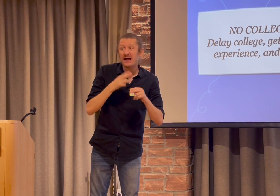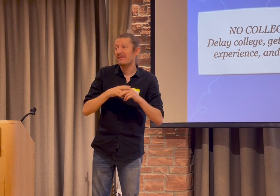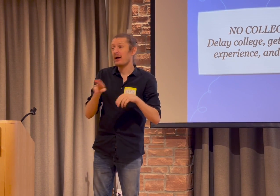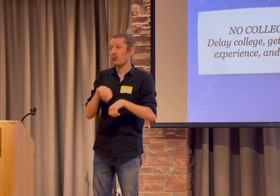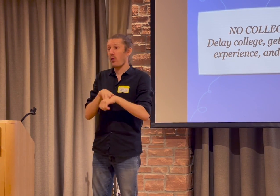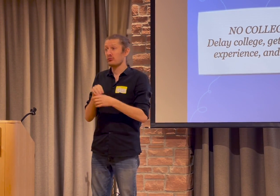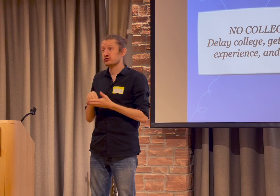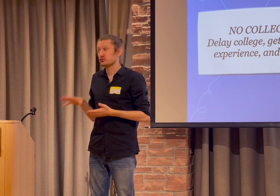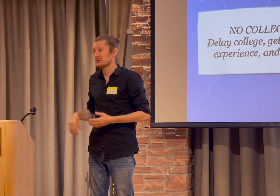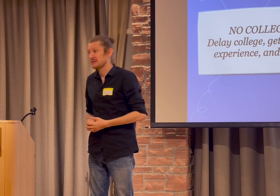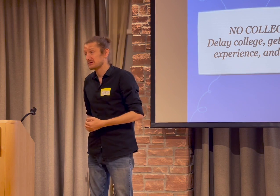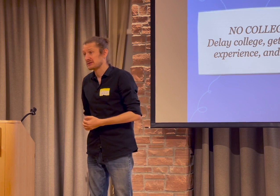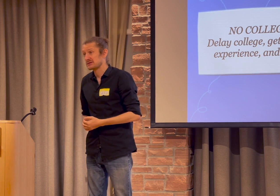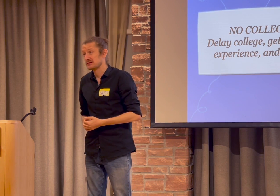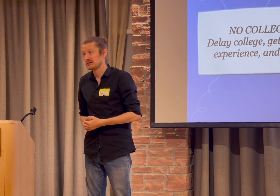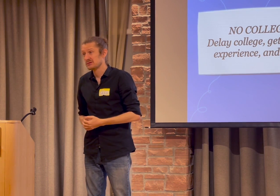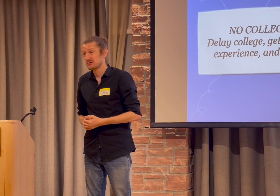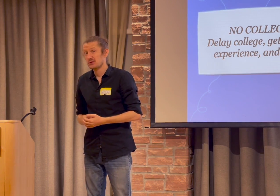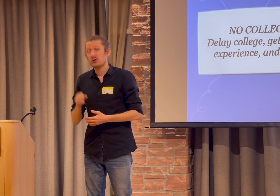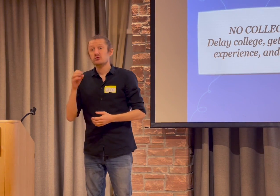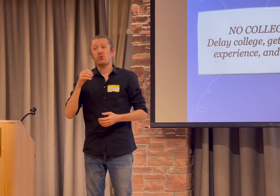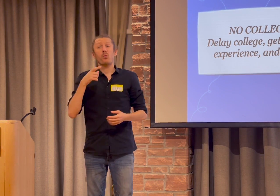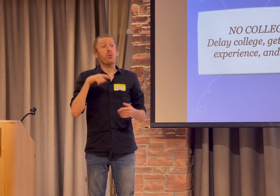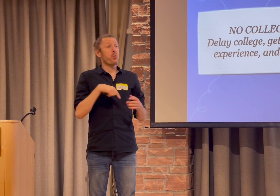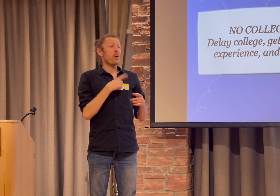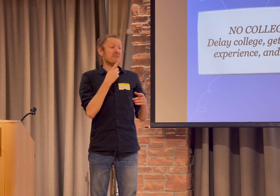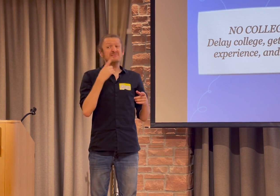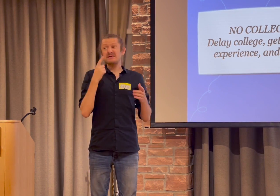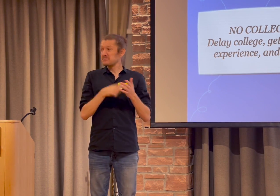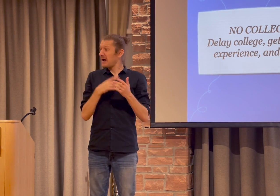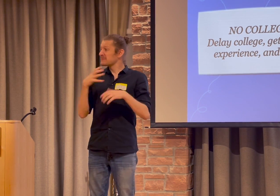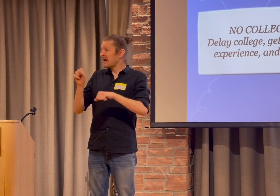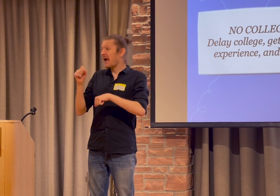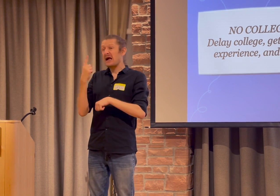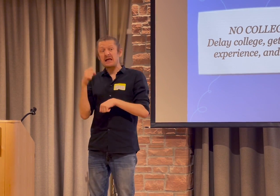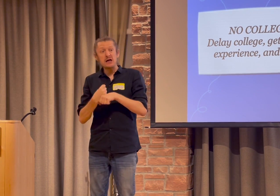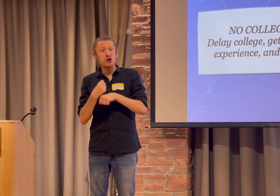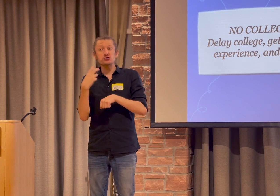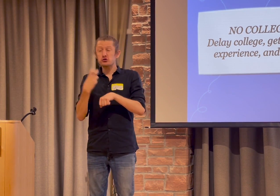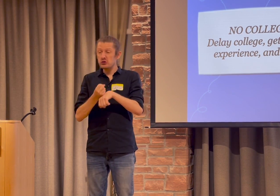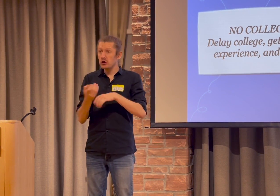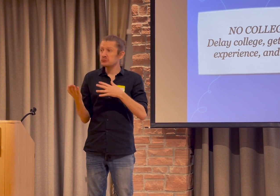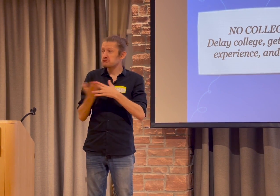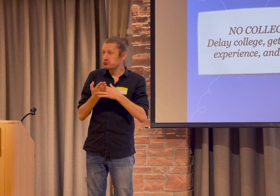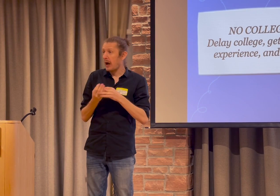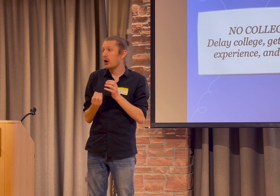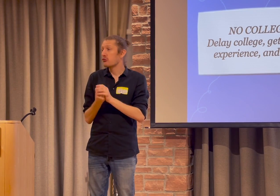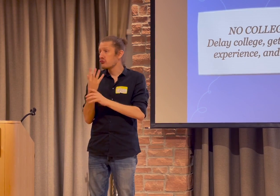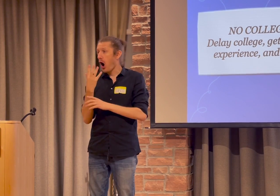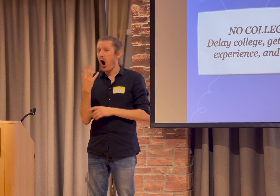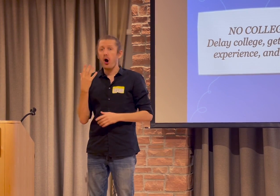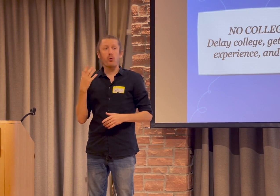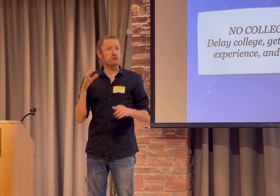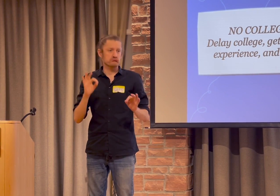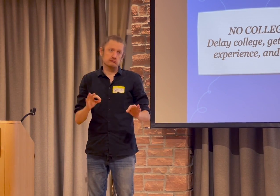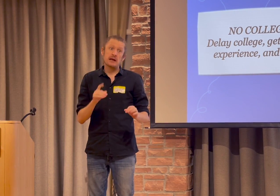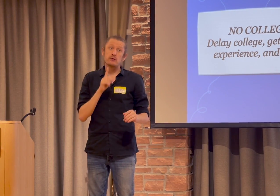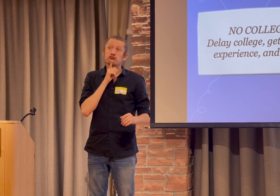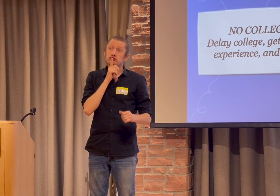nature. And sometimes if you come back to college, you are more mature than the other students, and that can benefit you. If you take